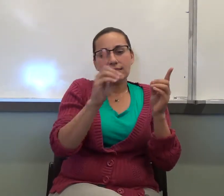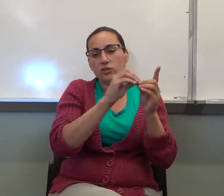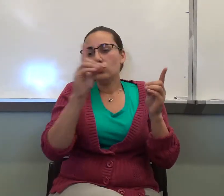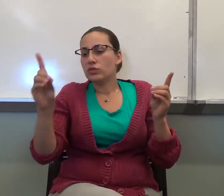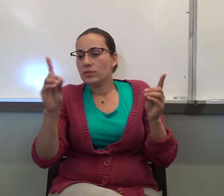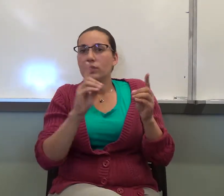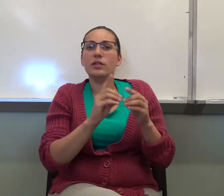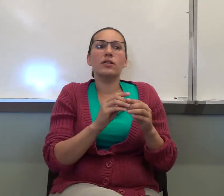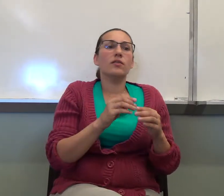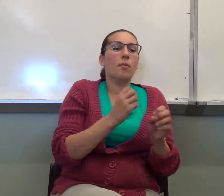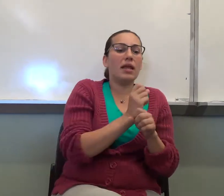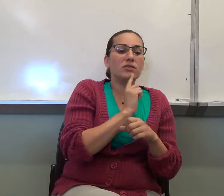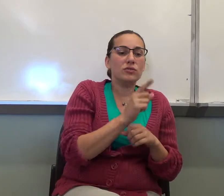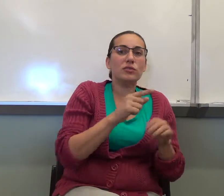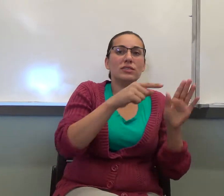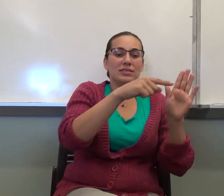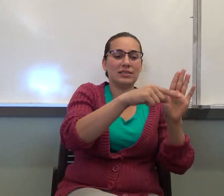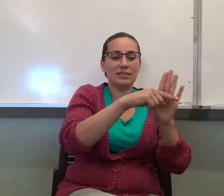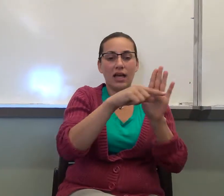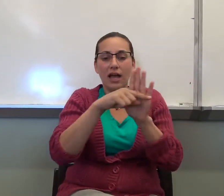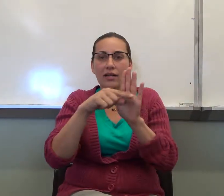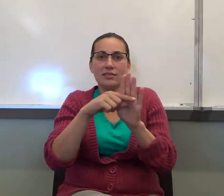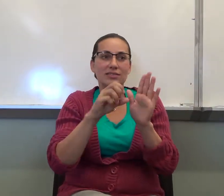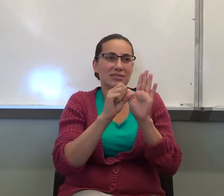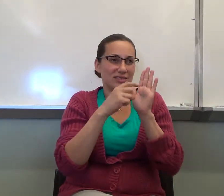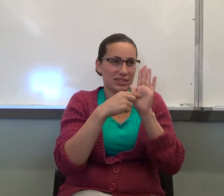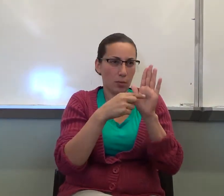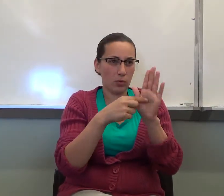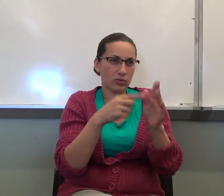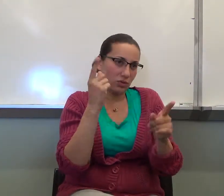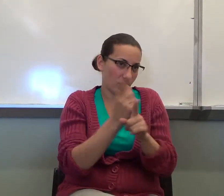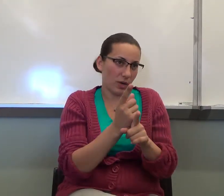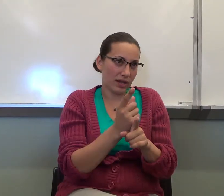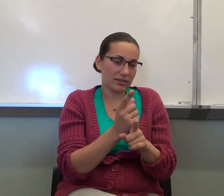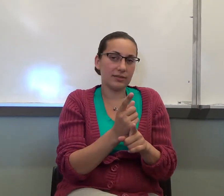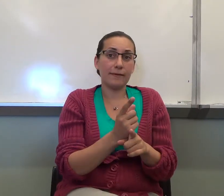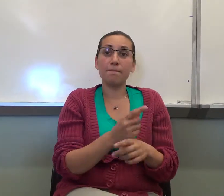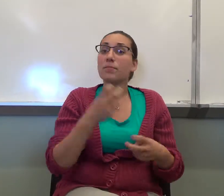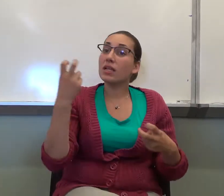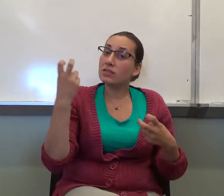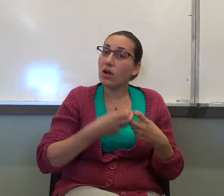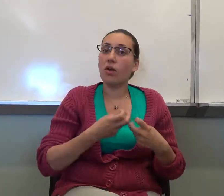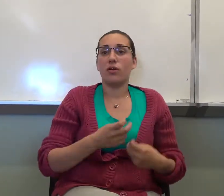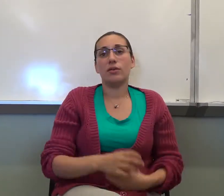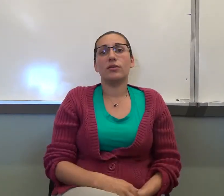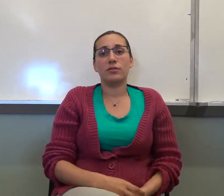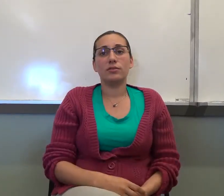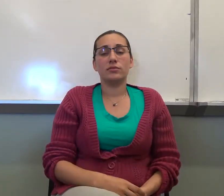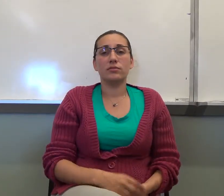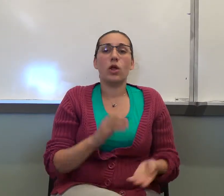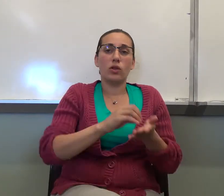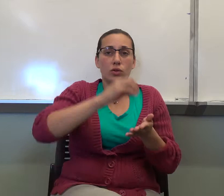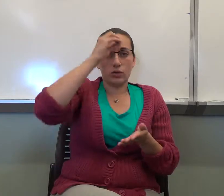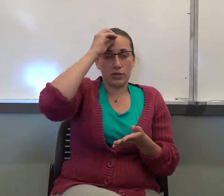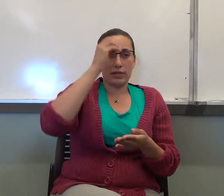stuff. Solving equations is ridiculously easy compared to this. You know, the equations are not the hard